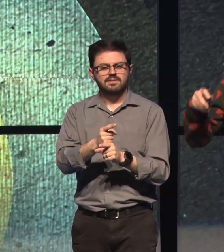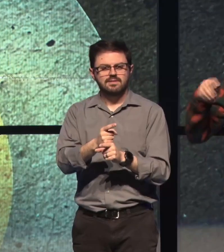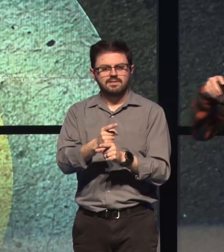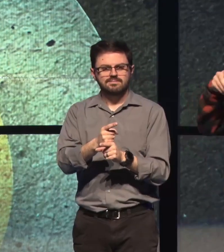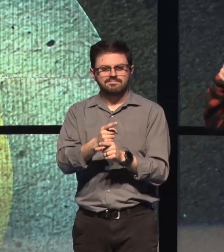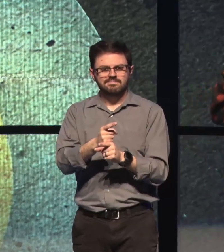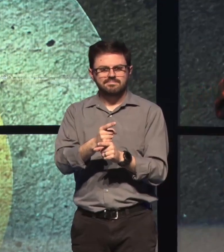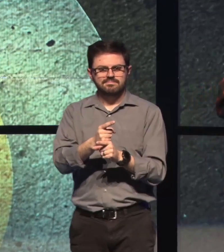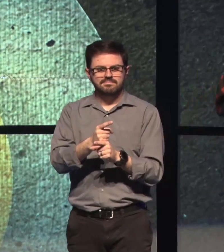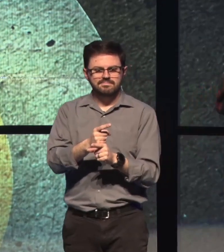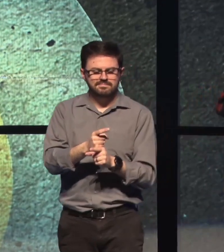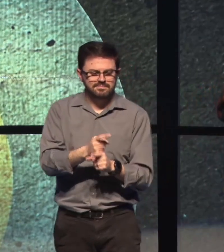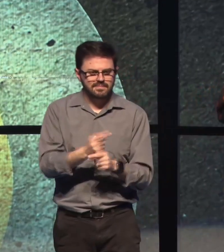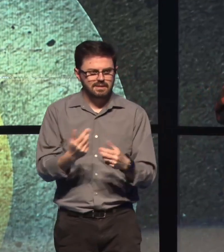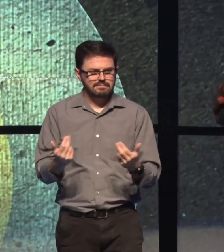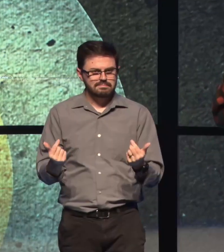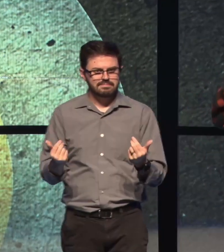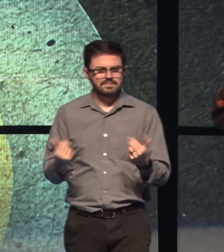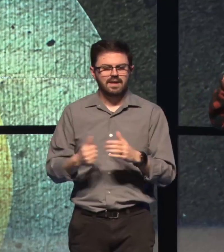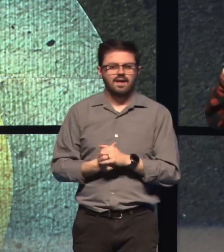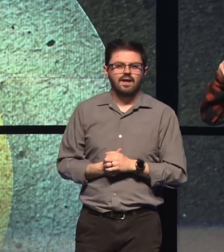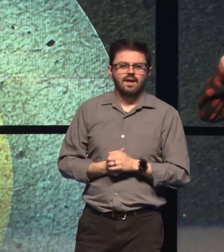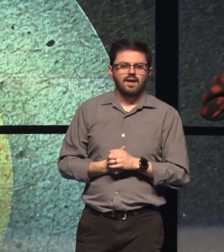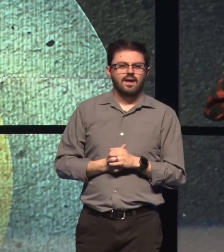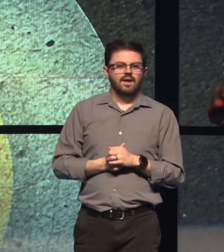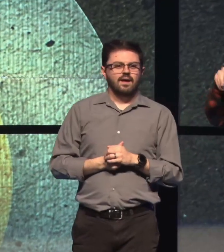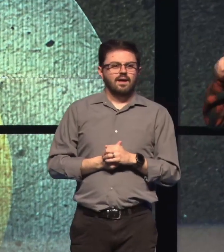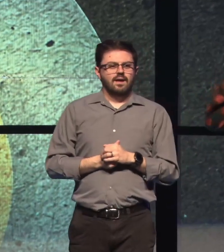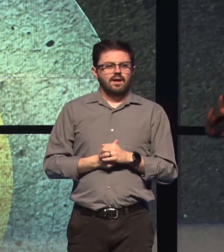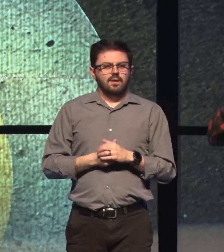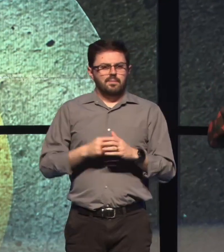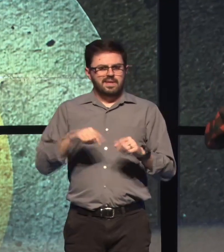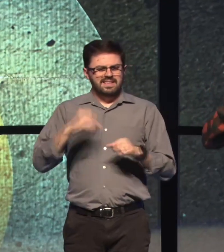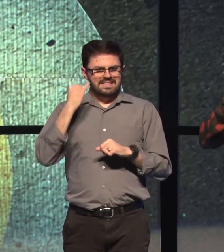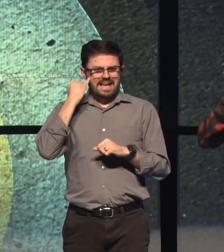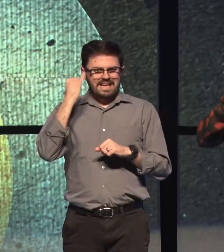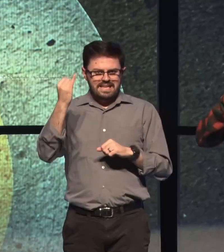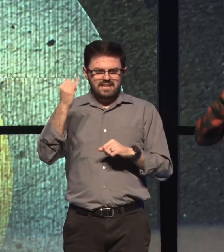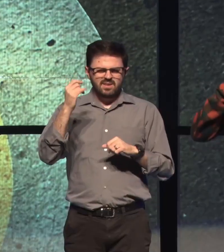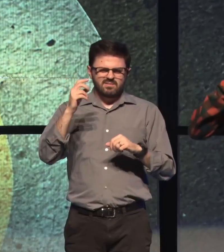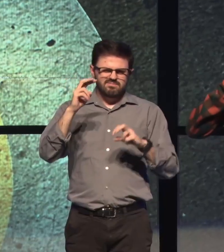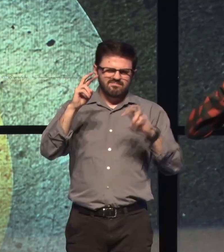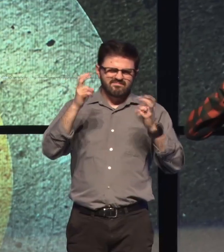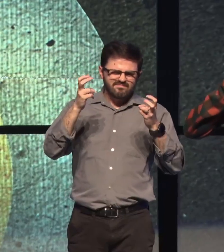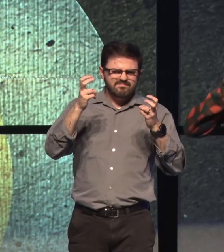But the idea of, if I can use the word Christian community,